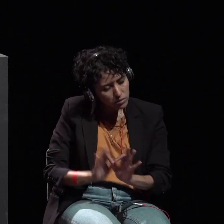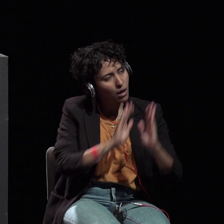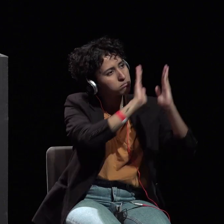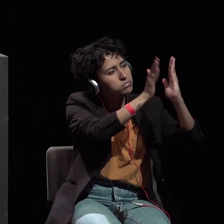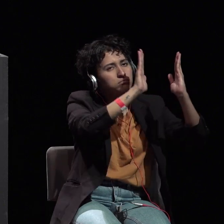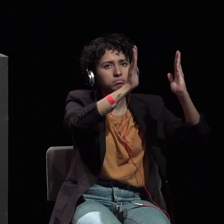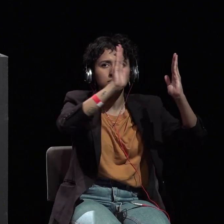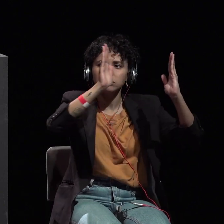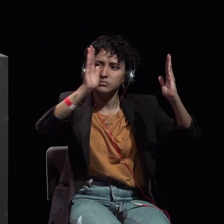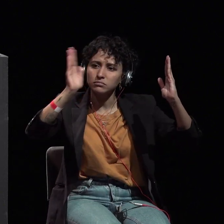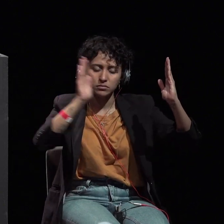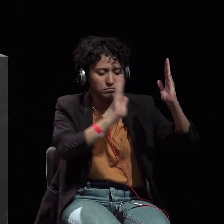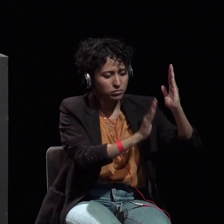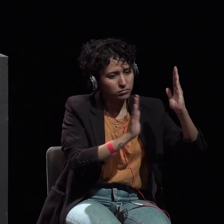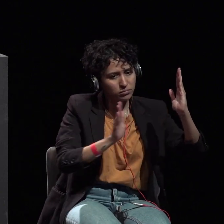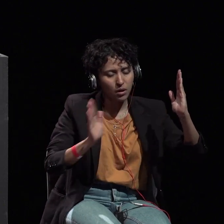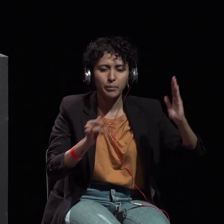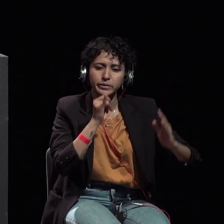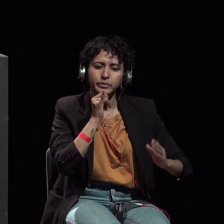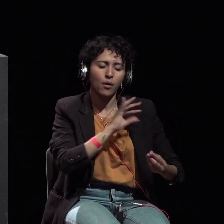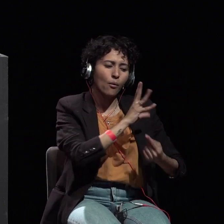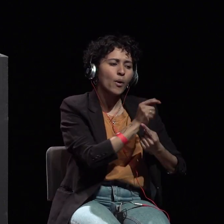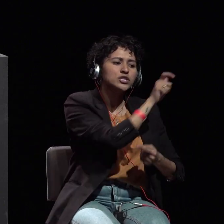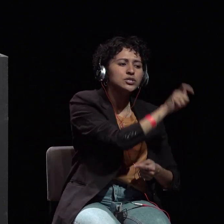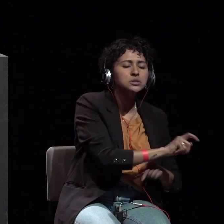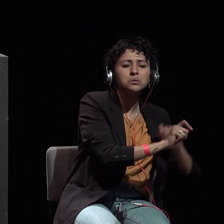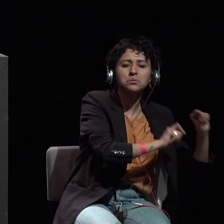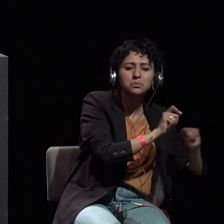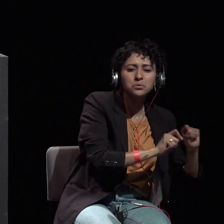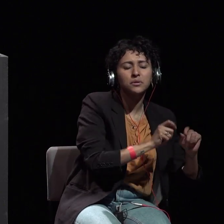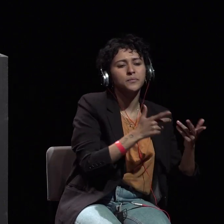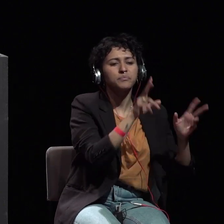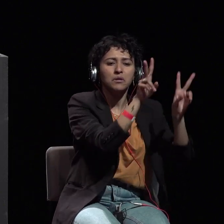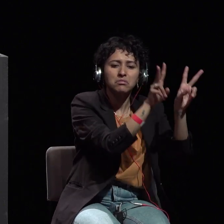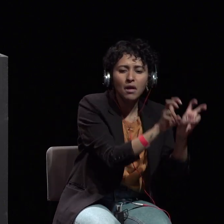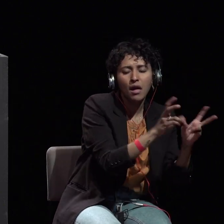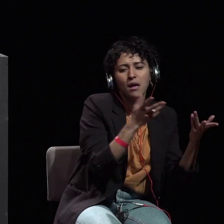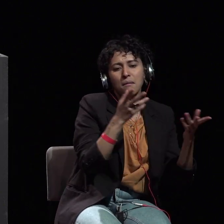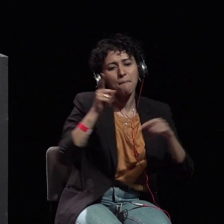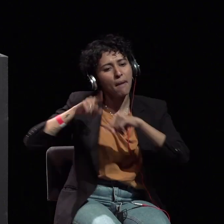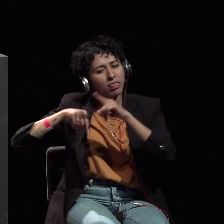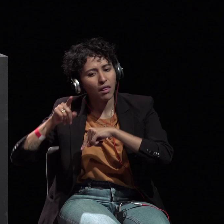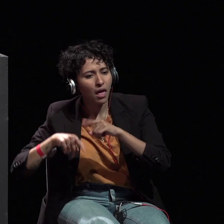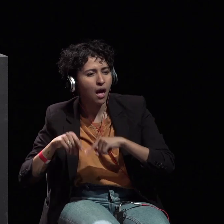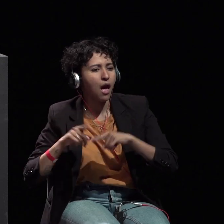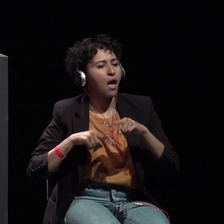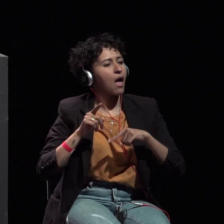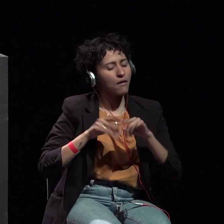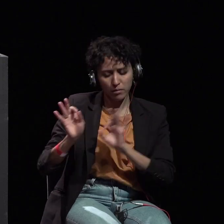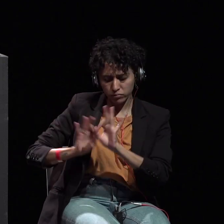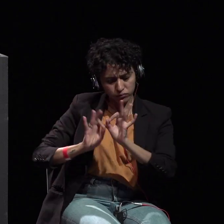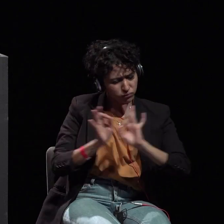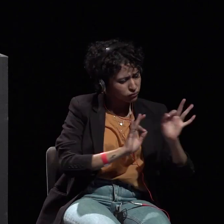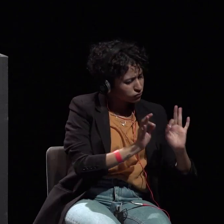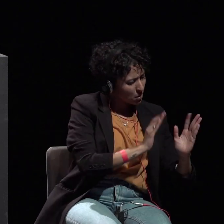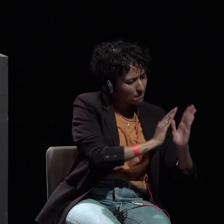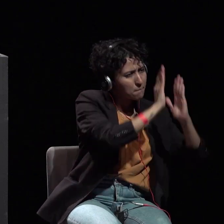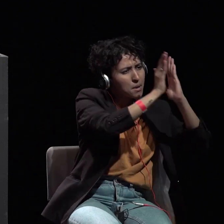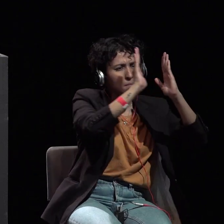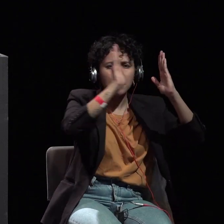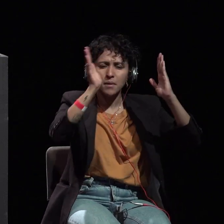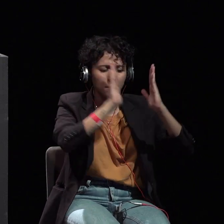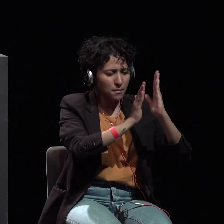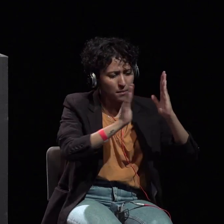and relies on these art historical categories that aren't always easily applicable to the belongings themselves. And Abenaki scholar